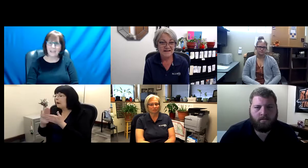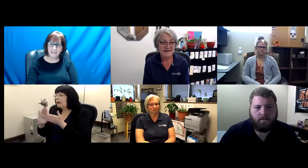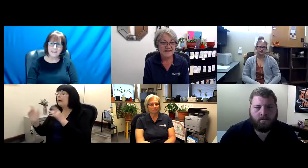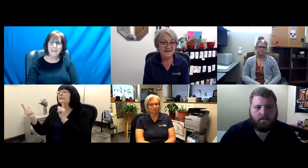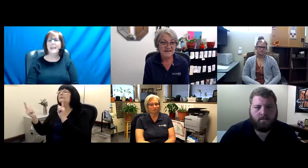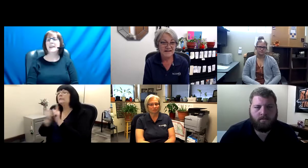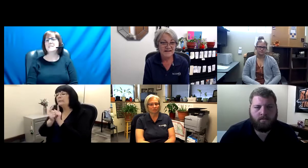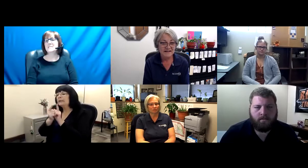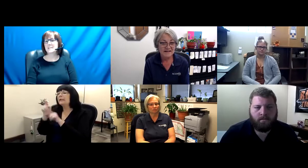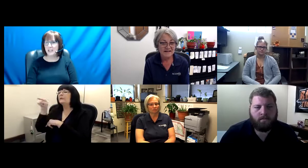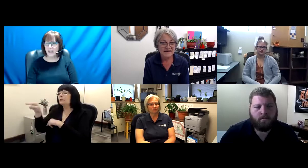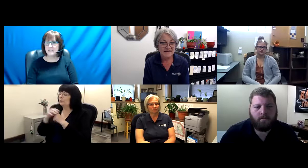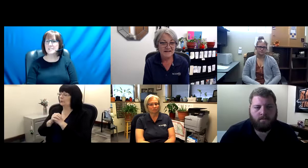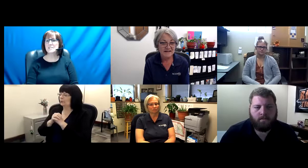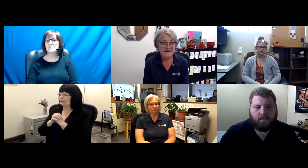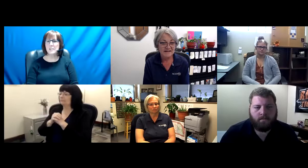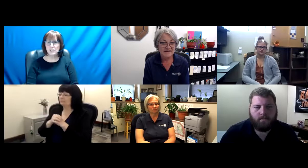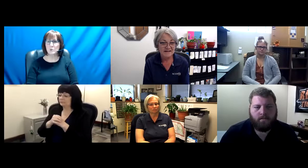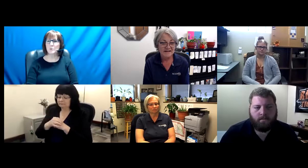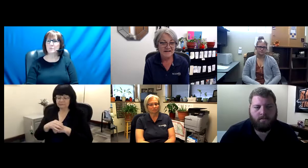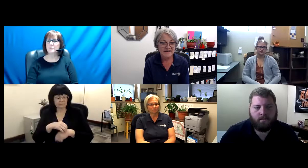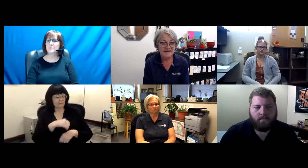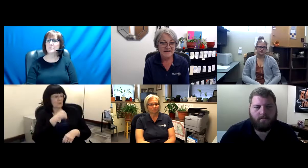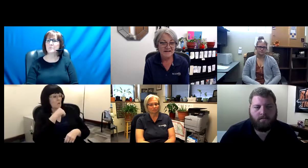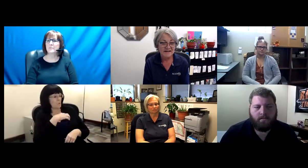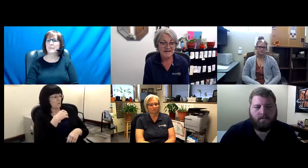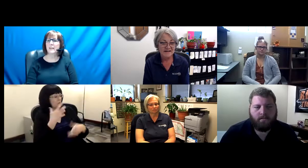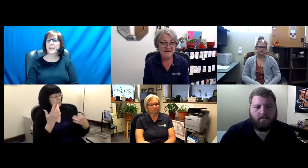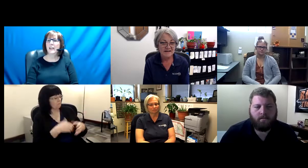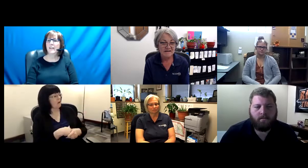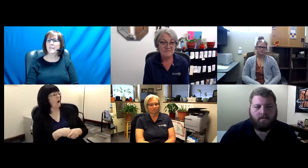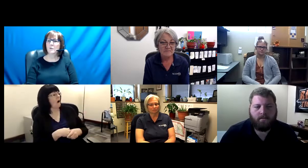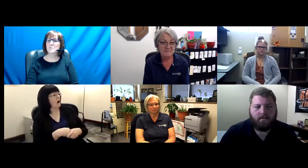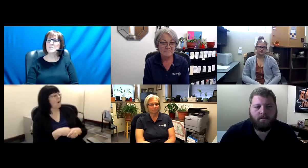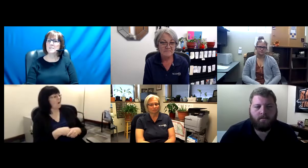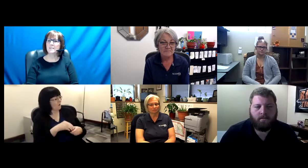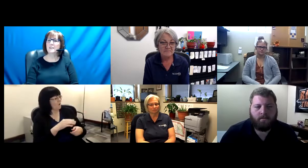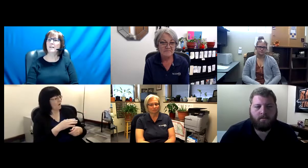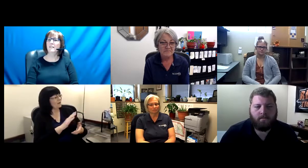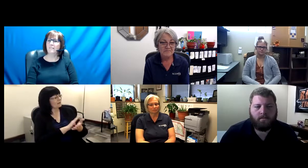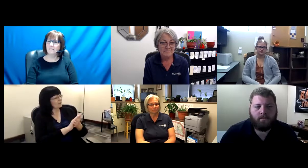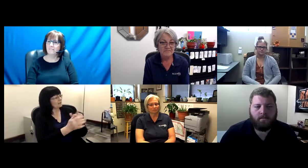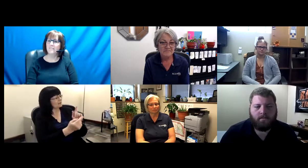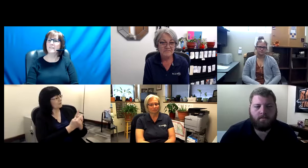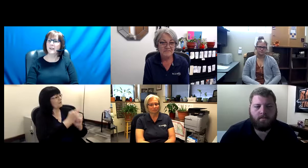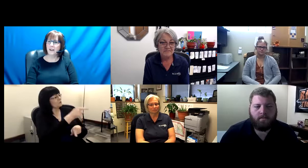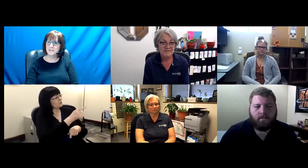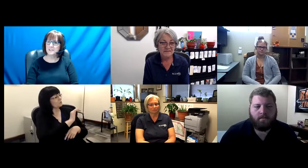Susan, and I said, nice to meet you. And the woman said, oh, nice to meet